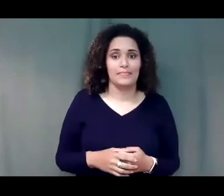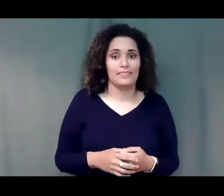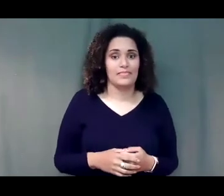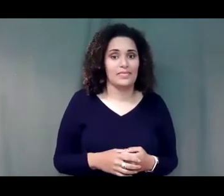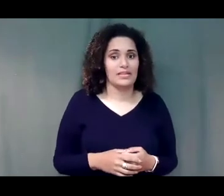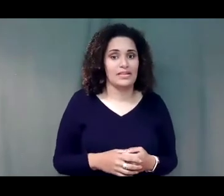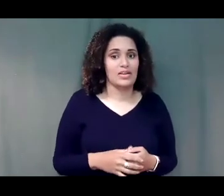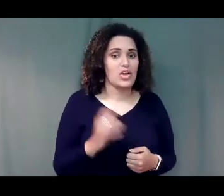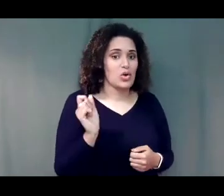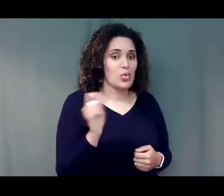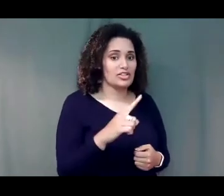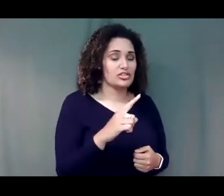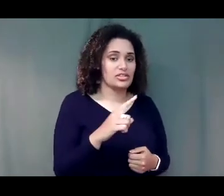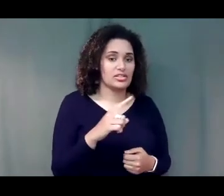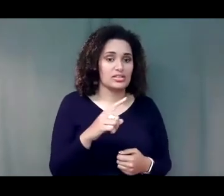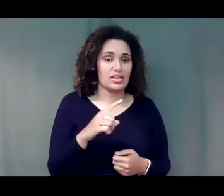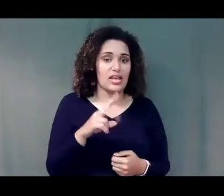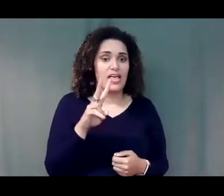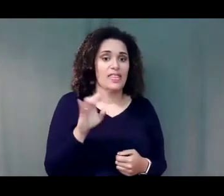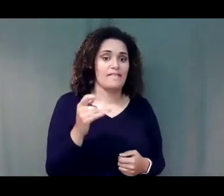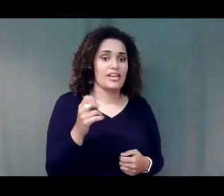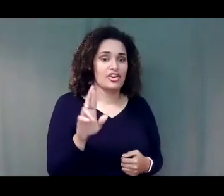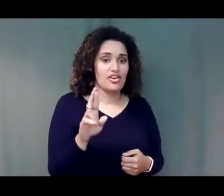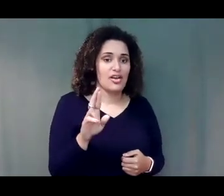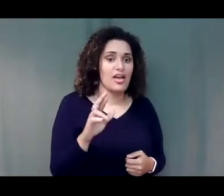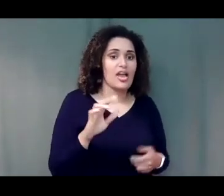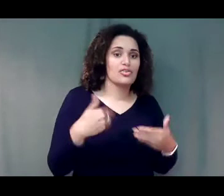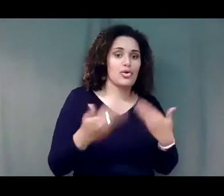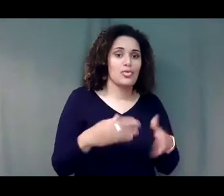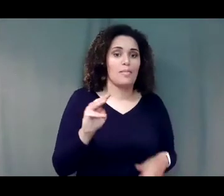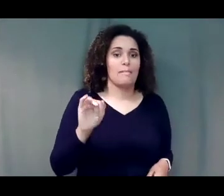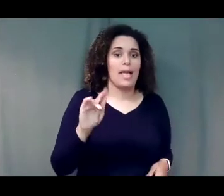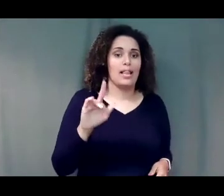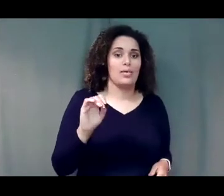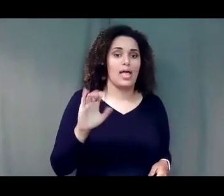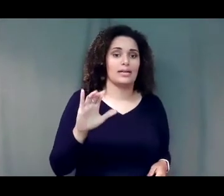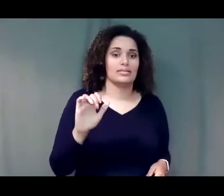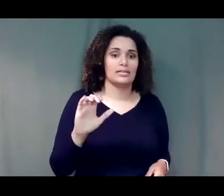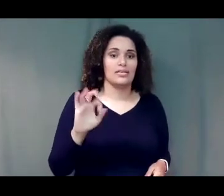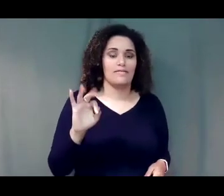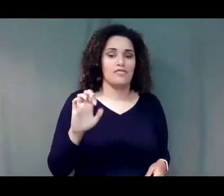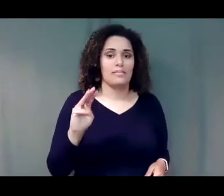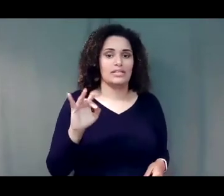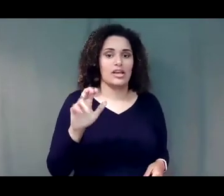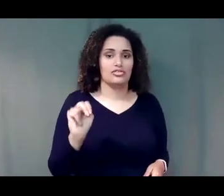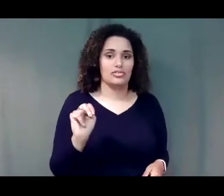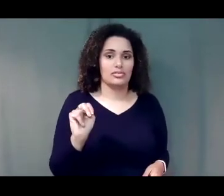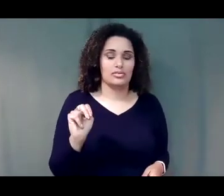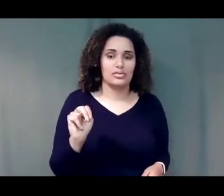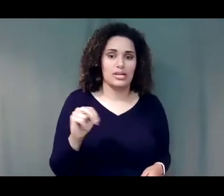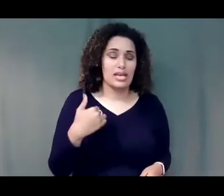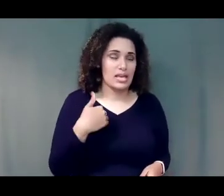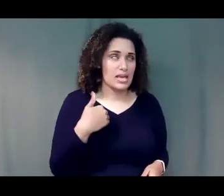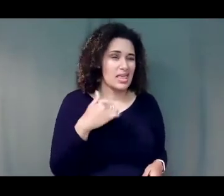the question is, does the Viognier go through malolactic fermentation? It has not for